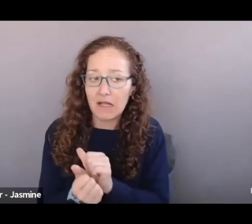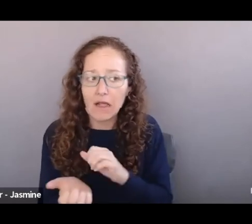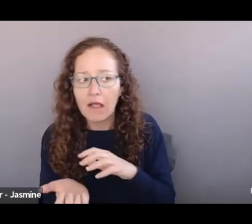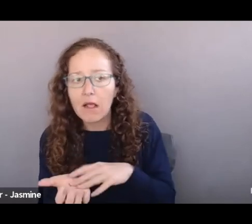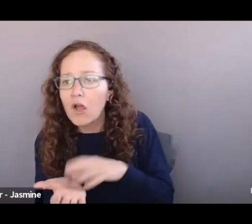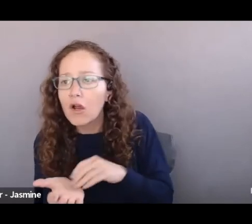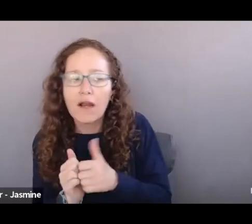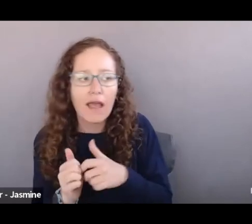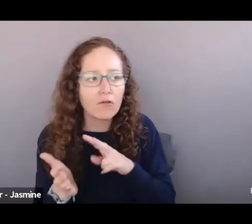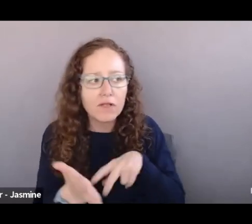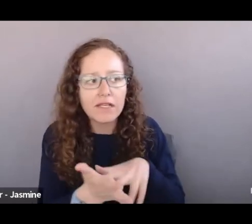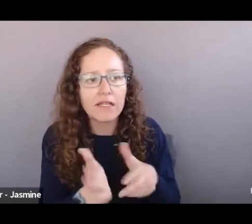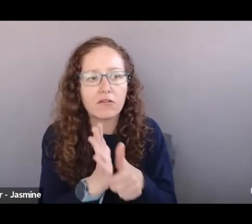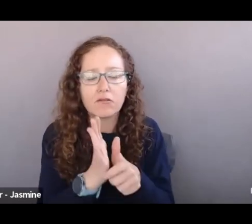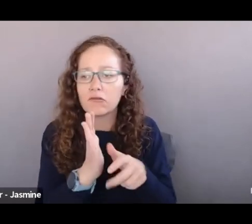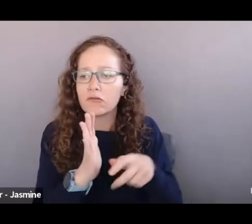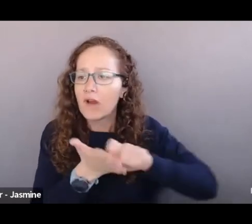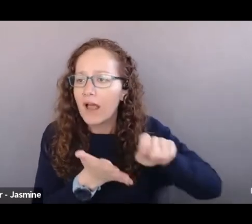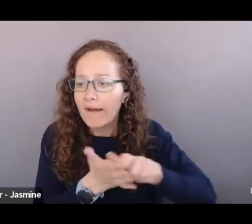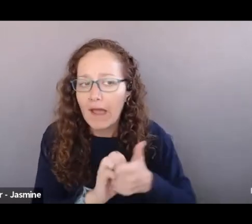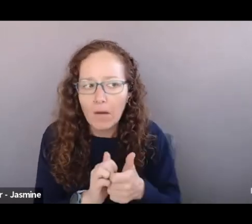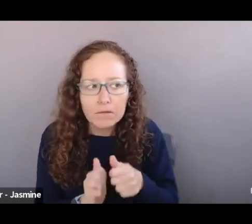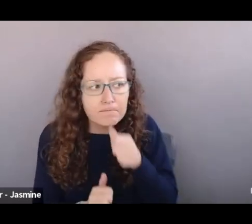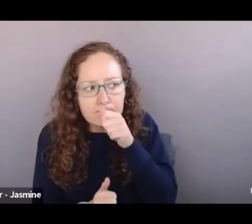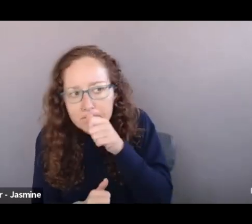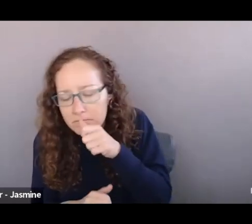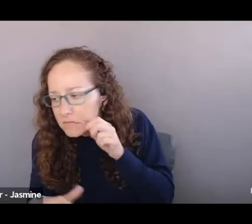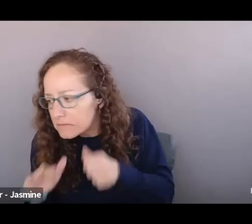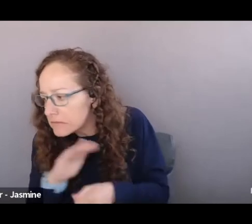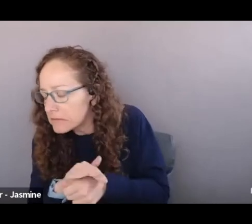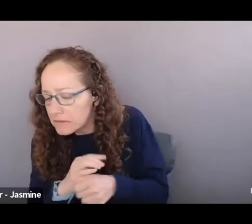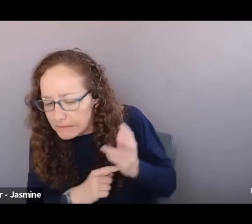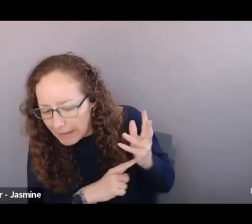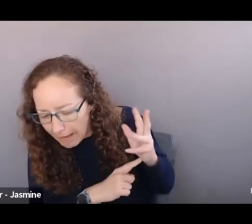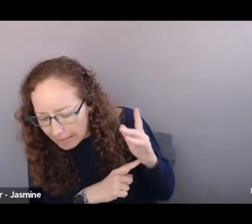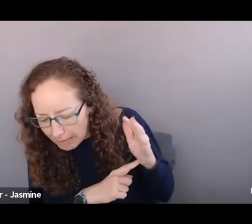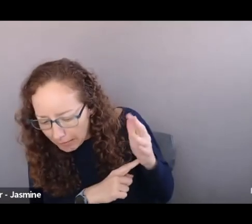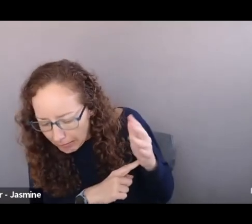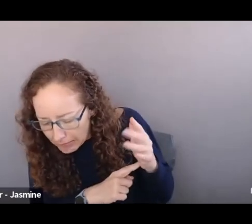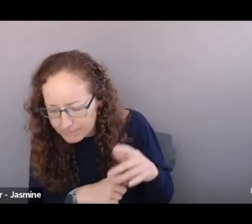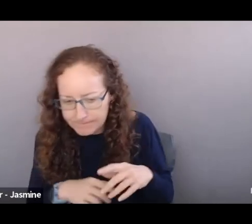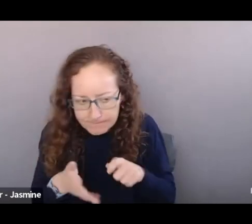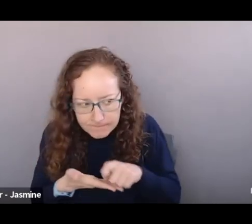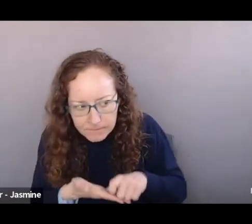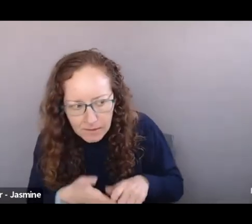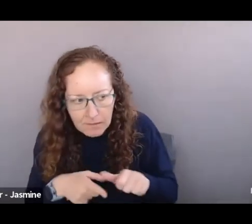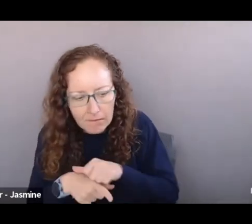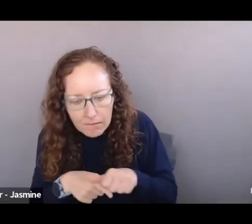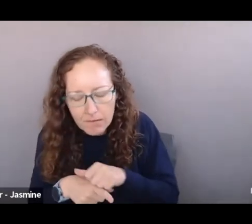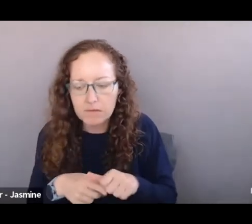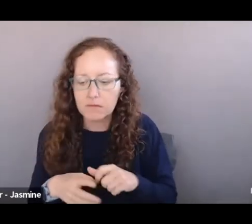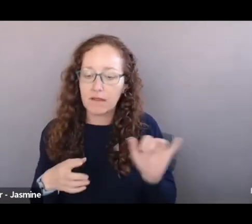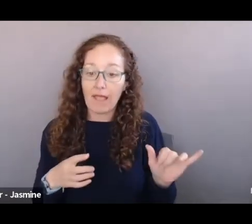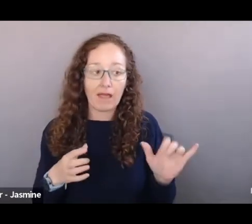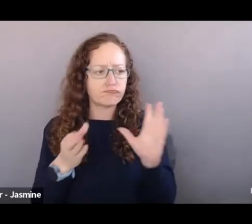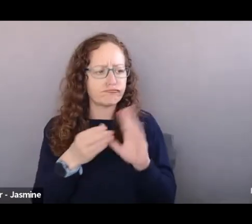every passenger on an underground railroad. This narrative of freedom strained under a proclamation that emerged out of